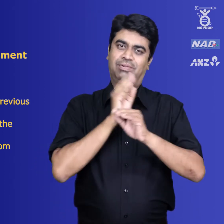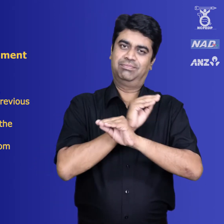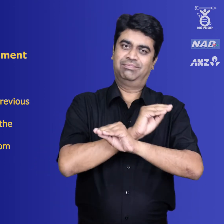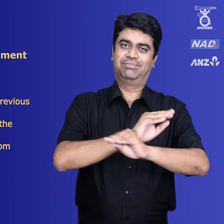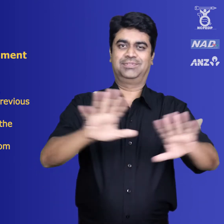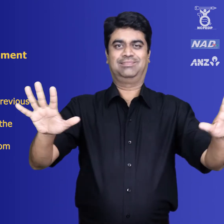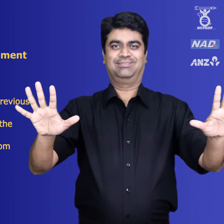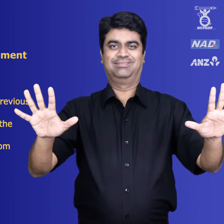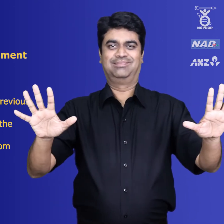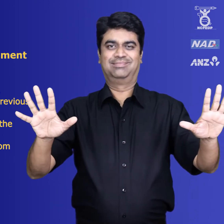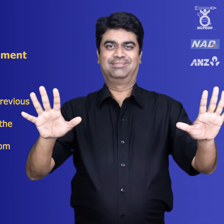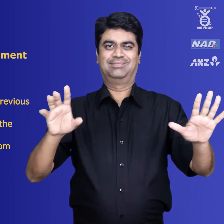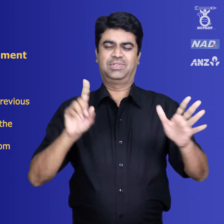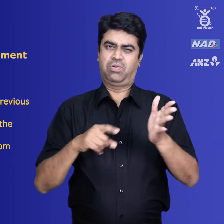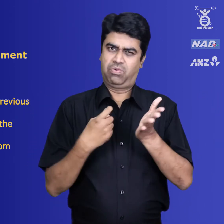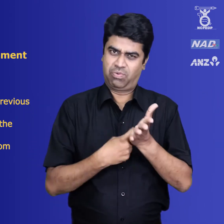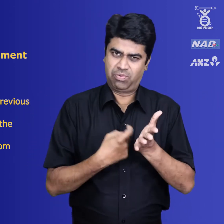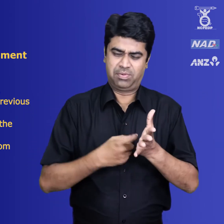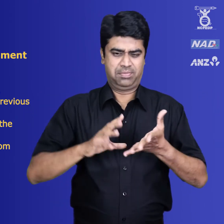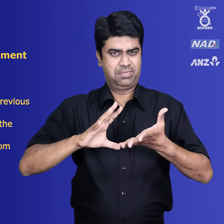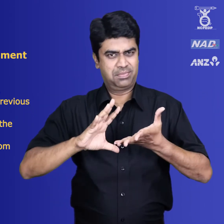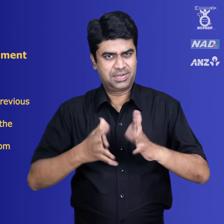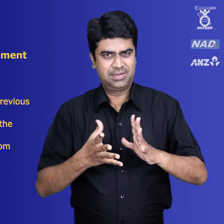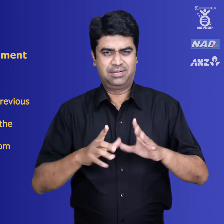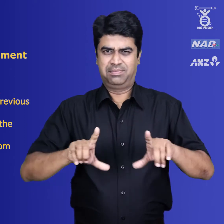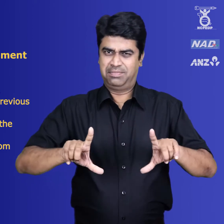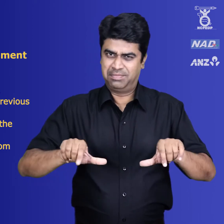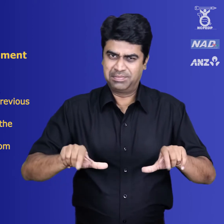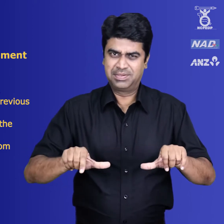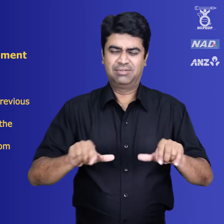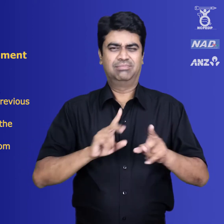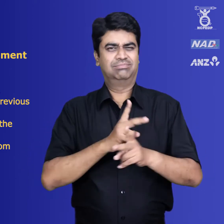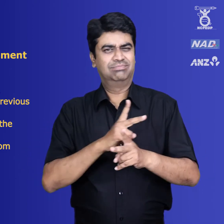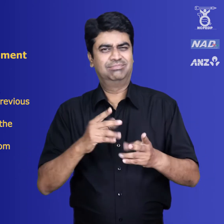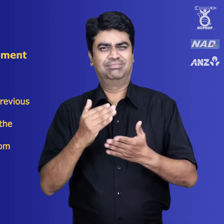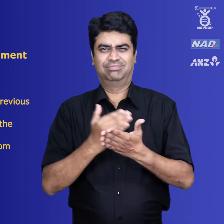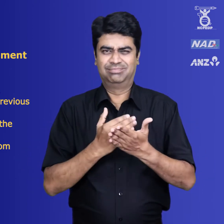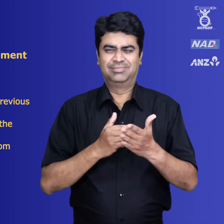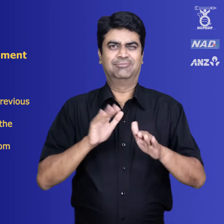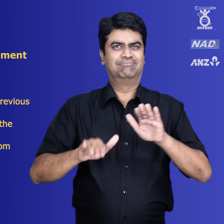later than 6 months from the date of commencement of this Act.